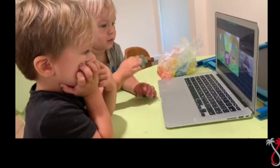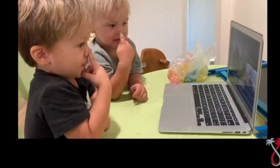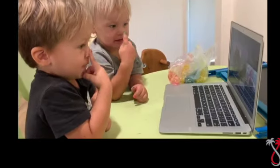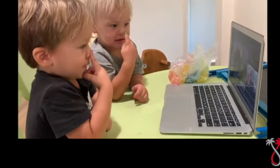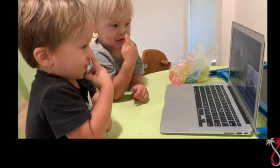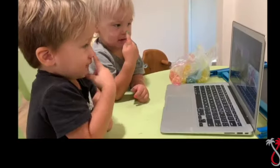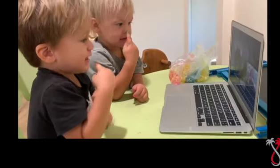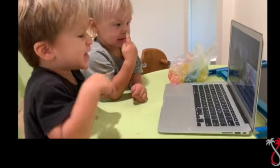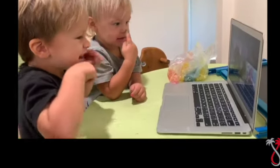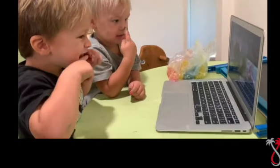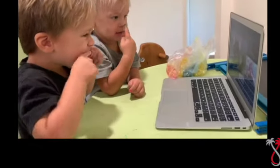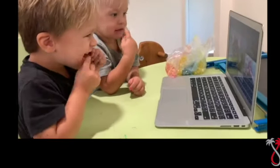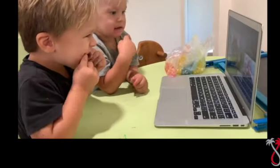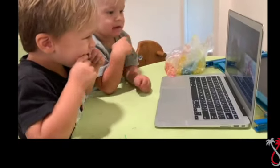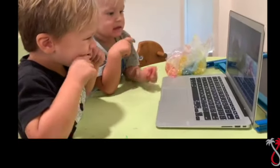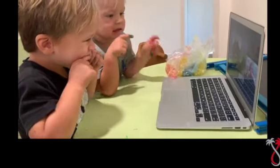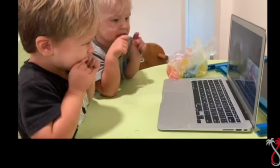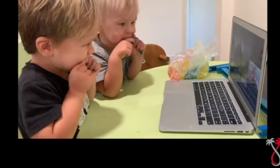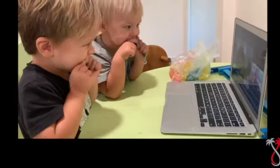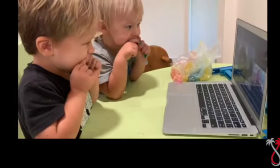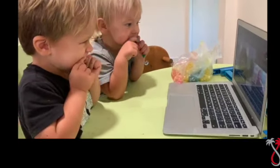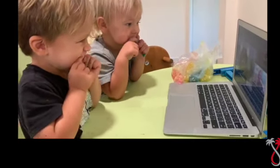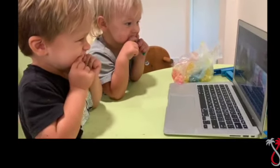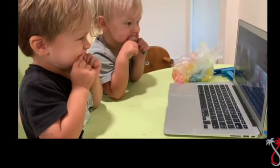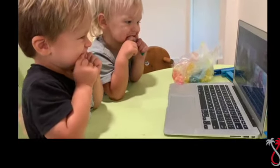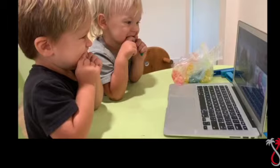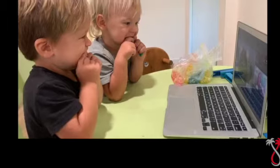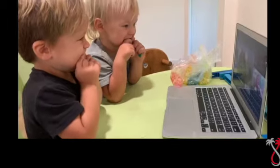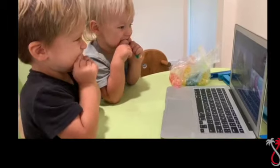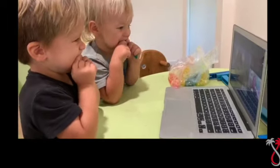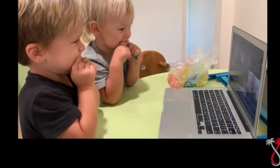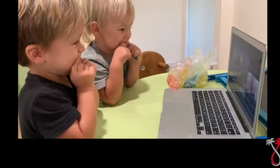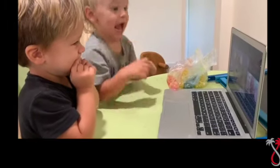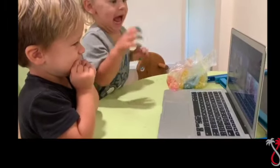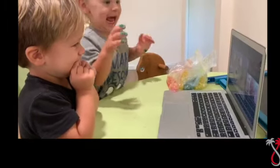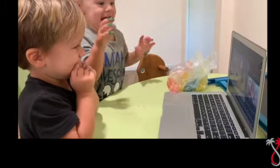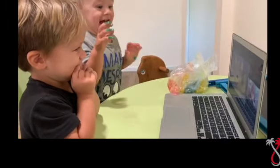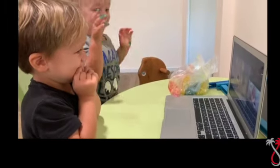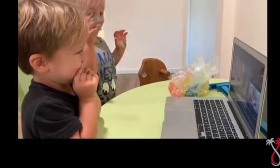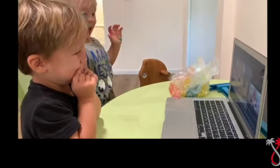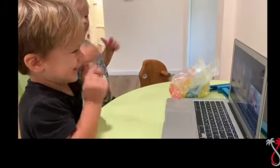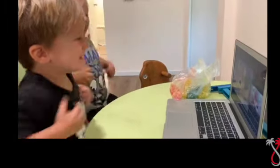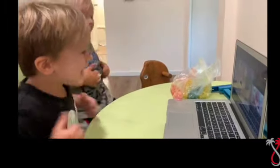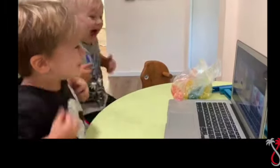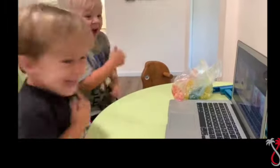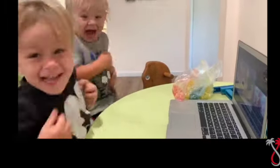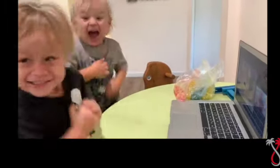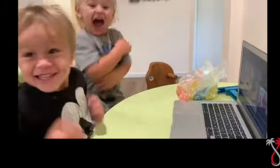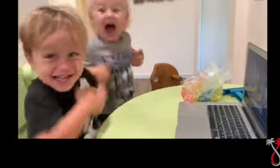There's a nose. There's sharp teeth. Oh no, it's a bear. Ah, bear, it's